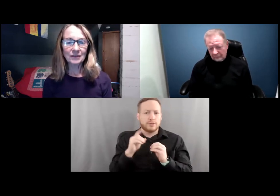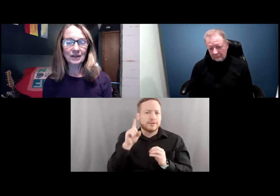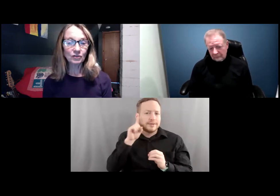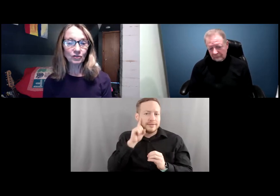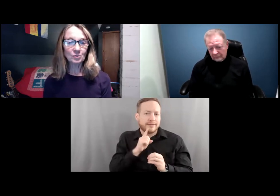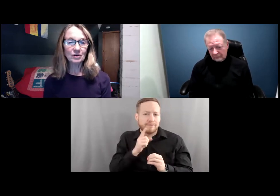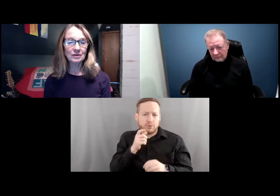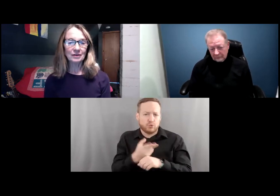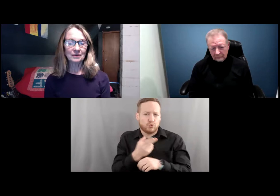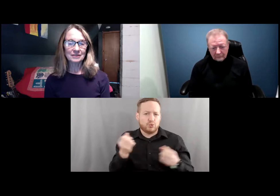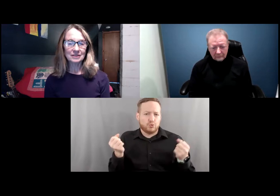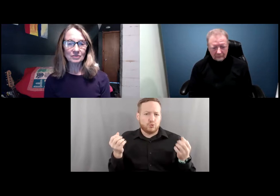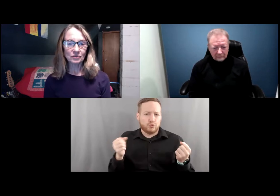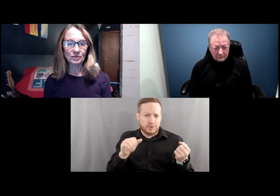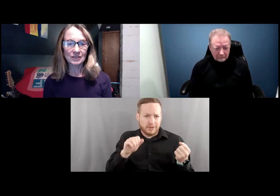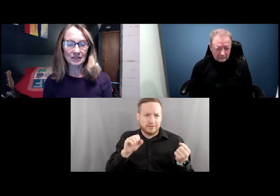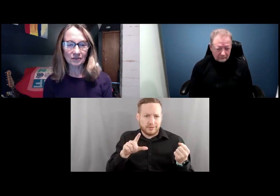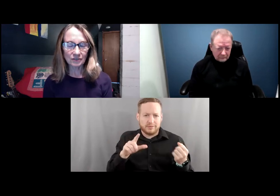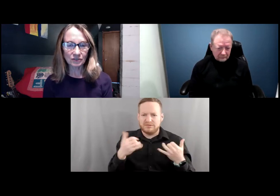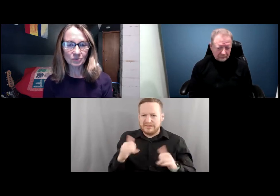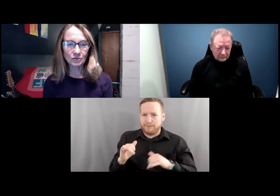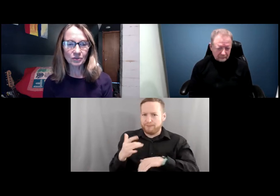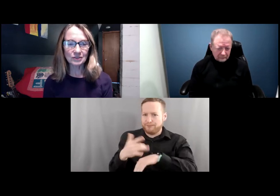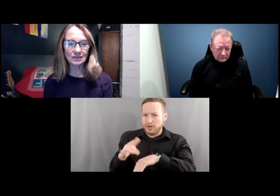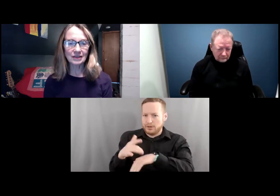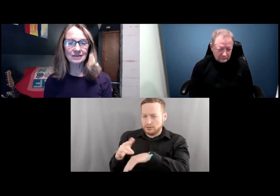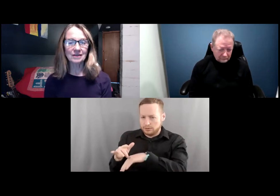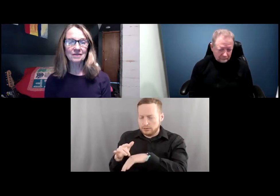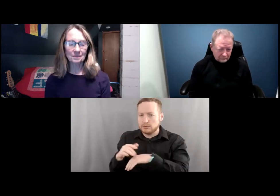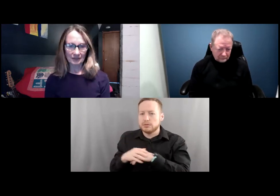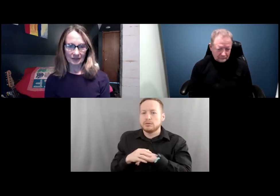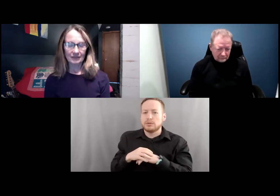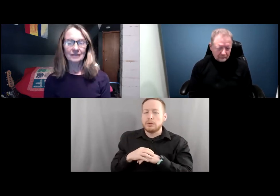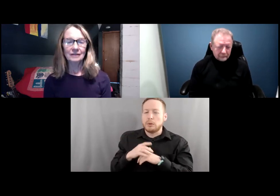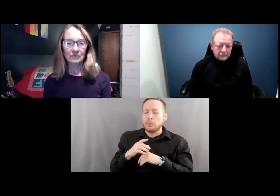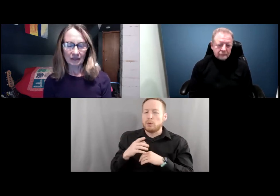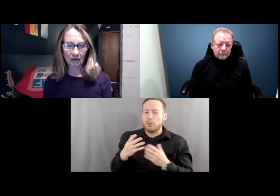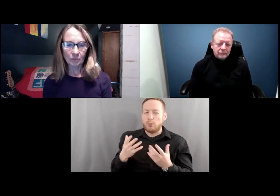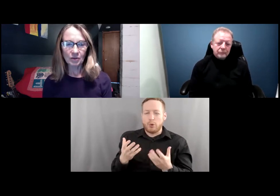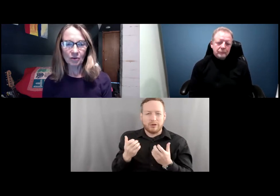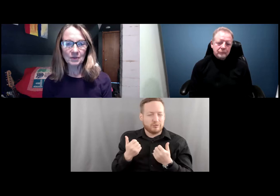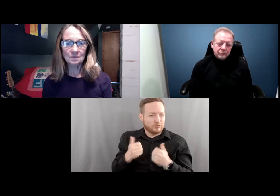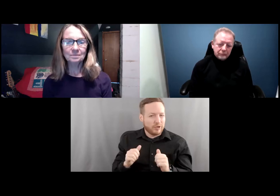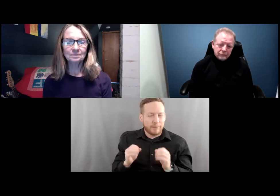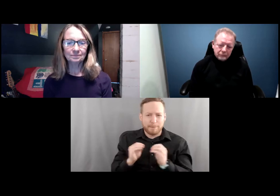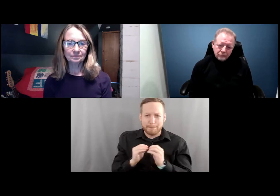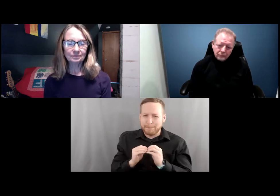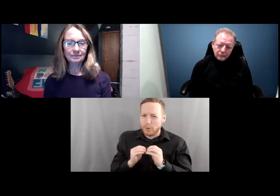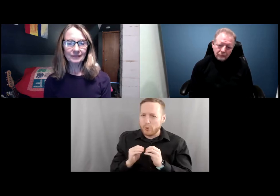only have 2 more seats for a deaf consumer who uses ASL. That will be open.